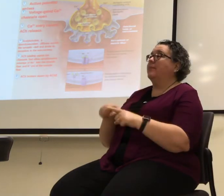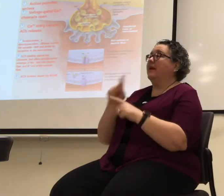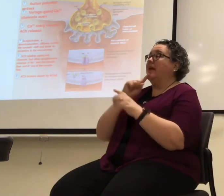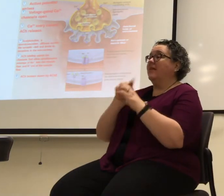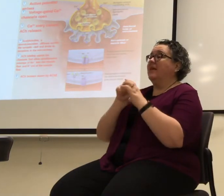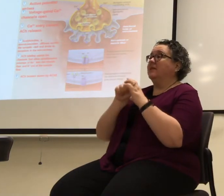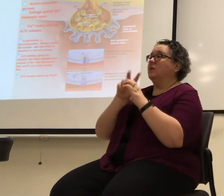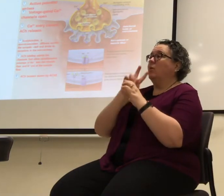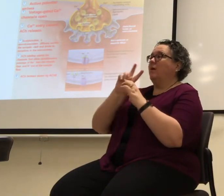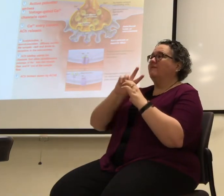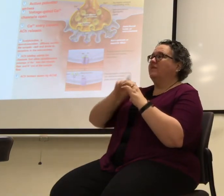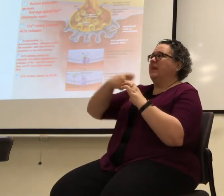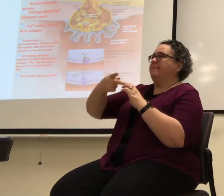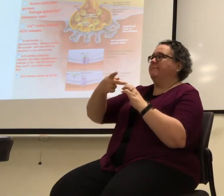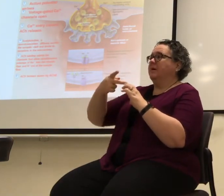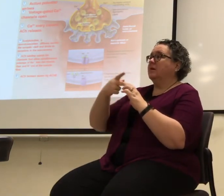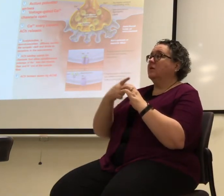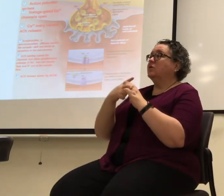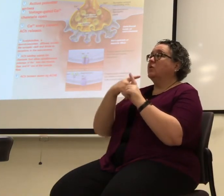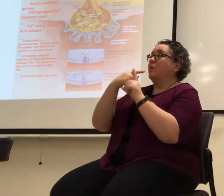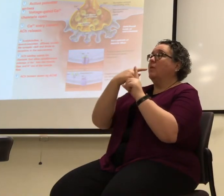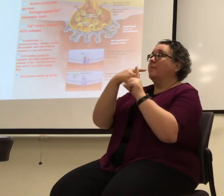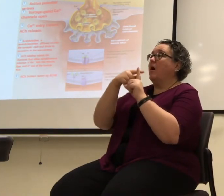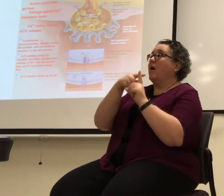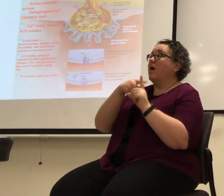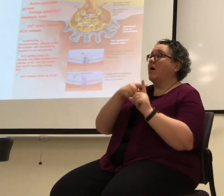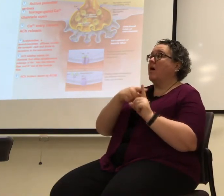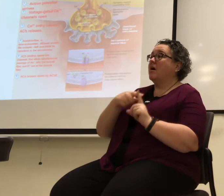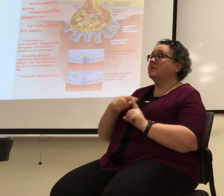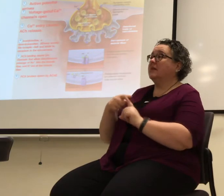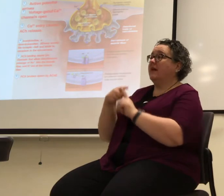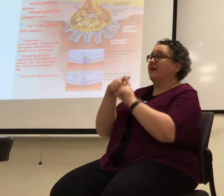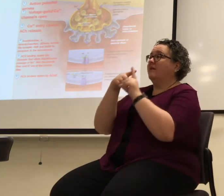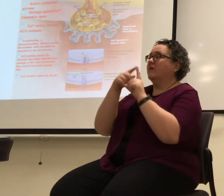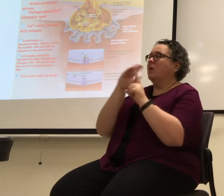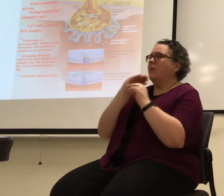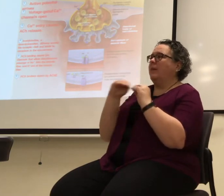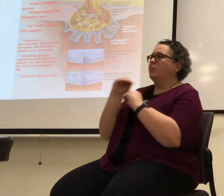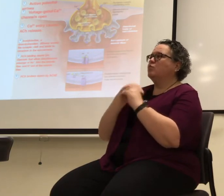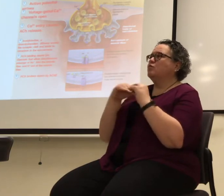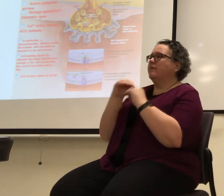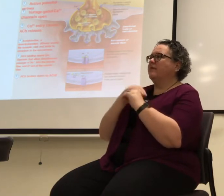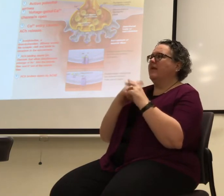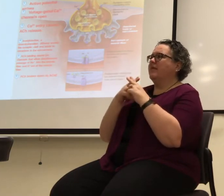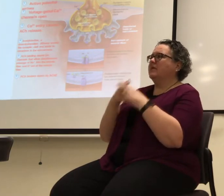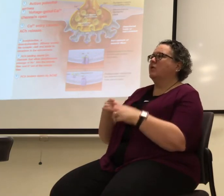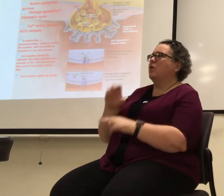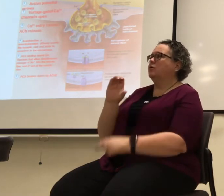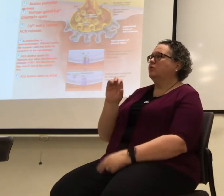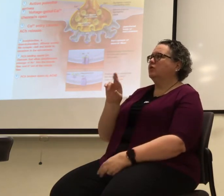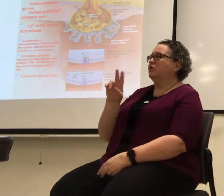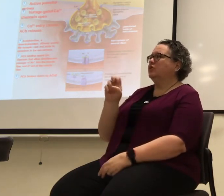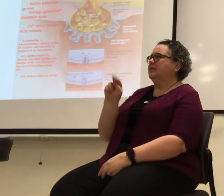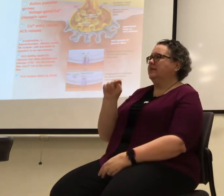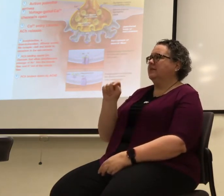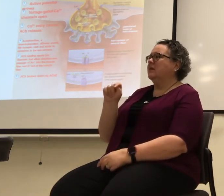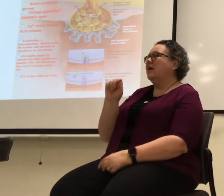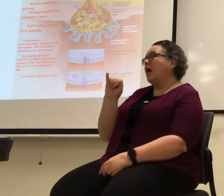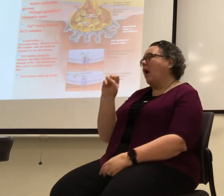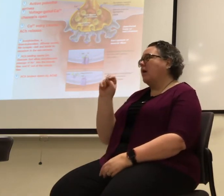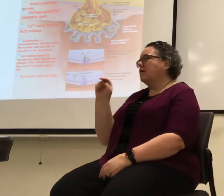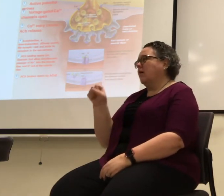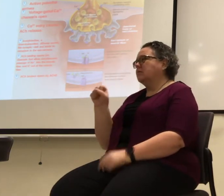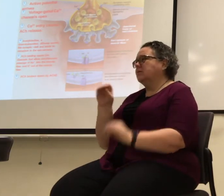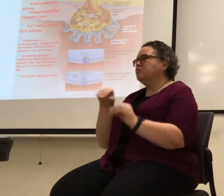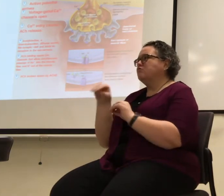flip. The positive charge, it's going to move. That's called current, when ions move. Right?